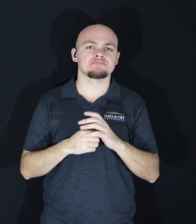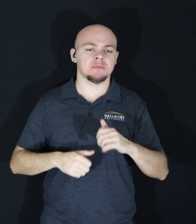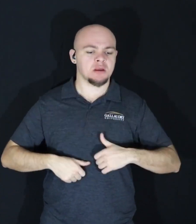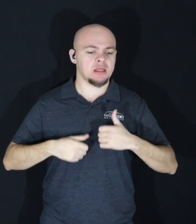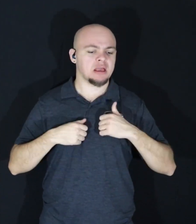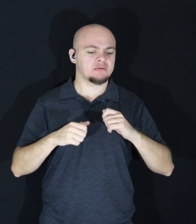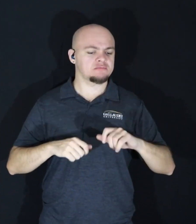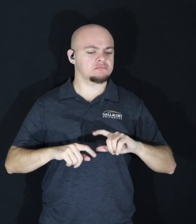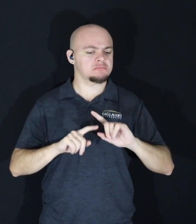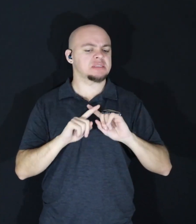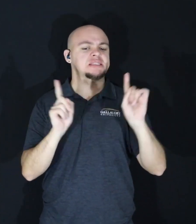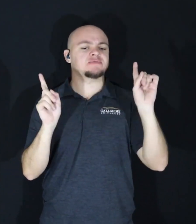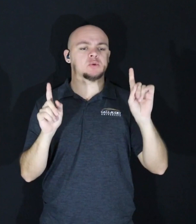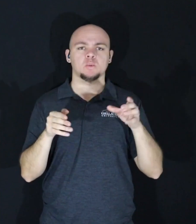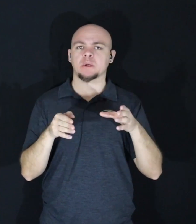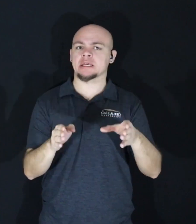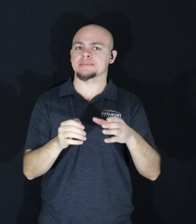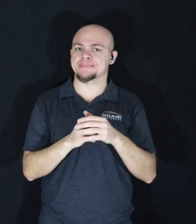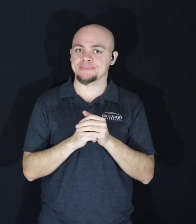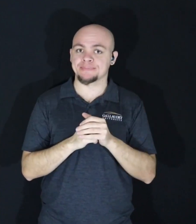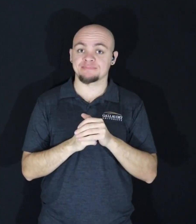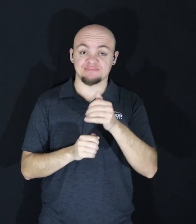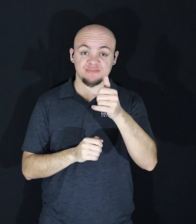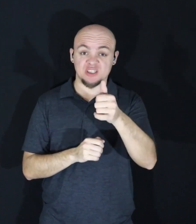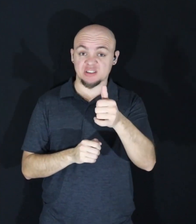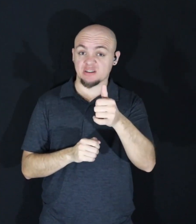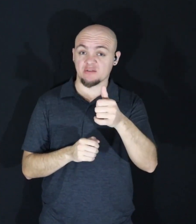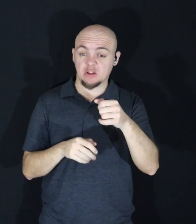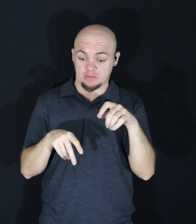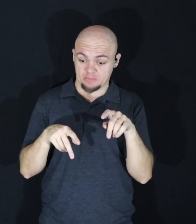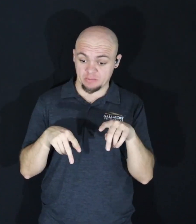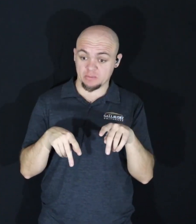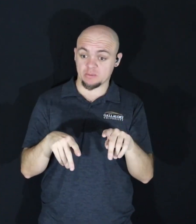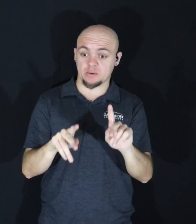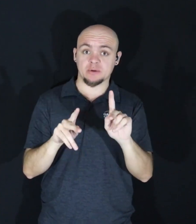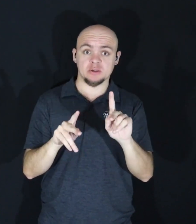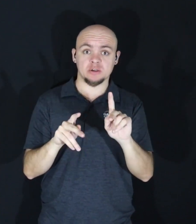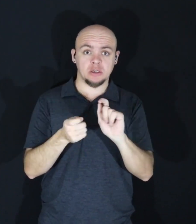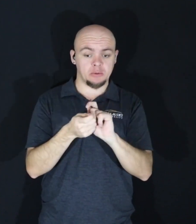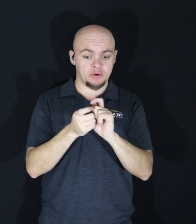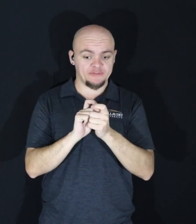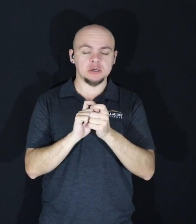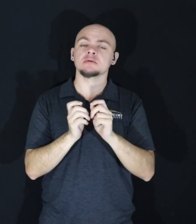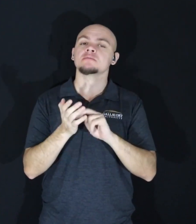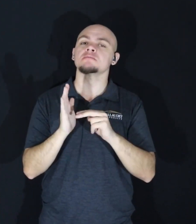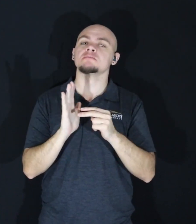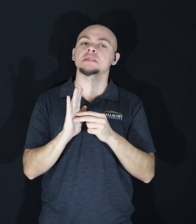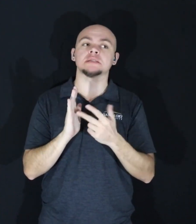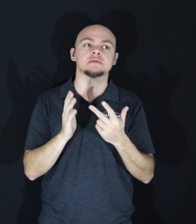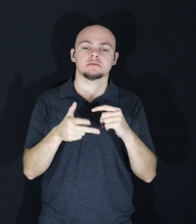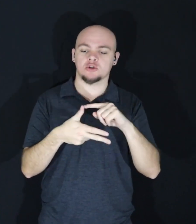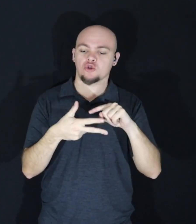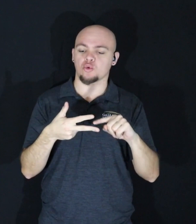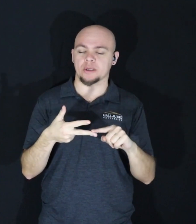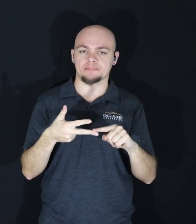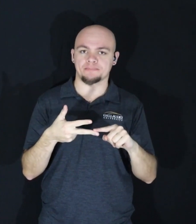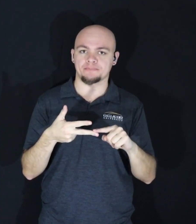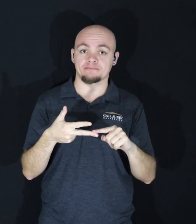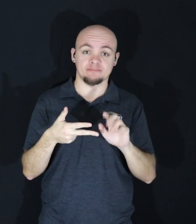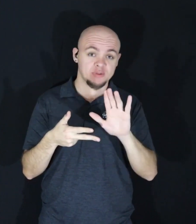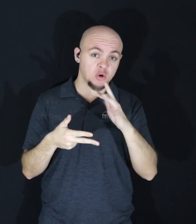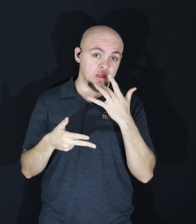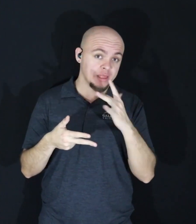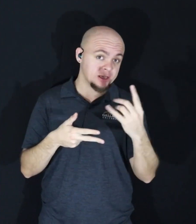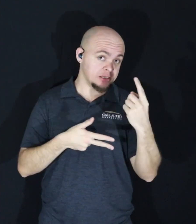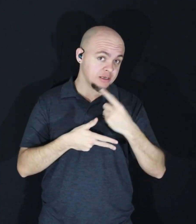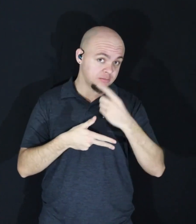way. And giving yourself permission to pivot only takes 3 steps. And today is your lucky day because I'm